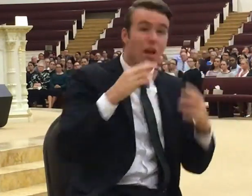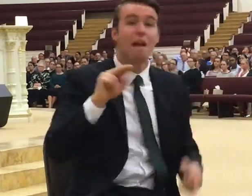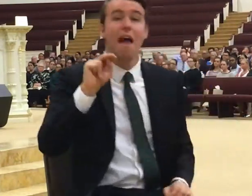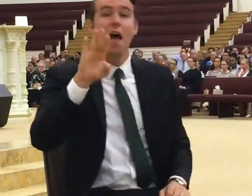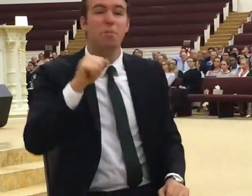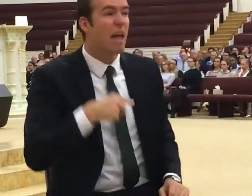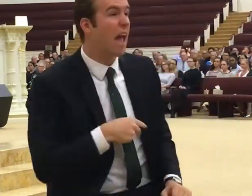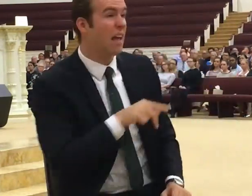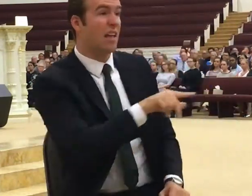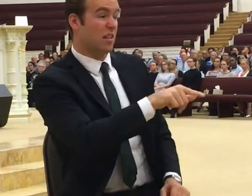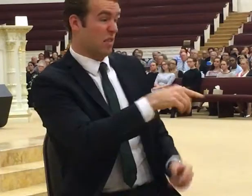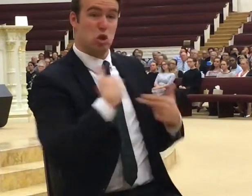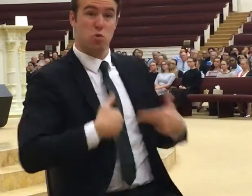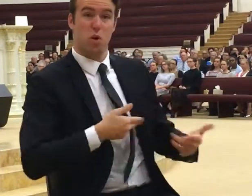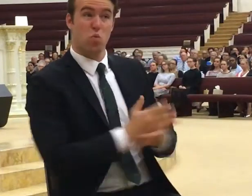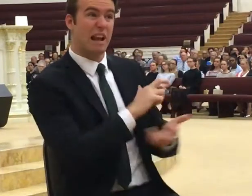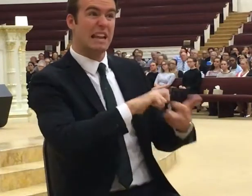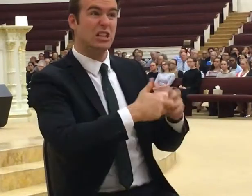that civil right.